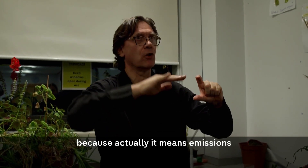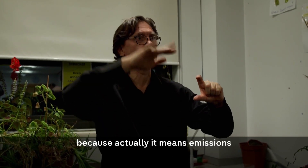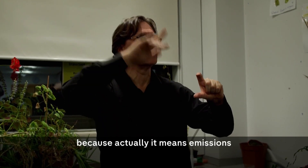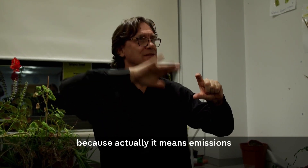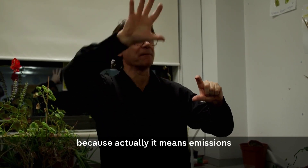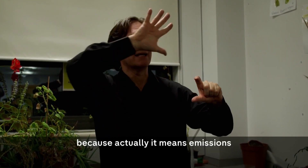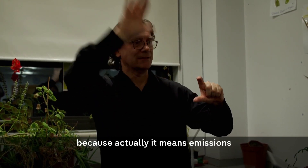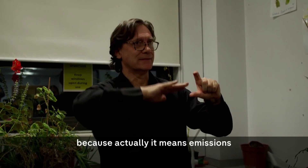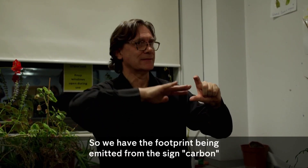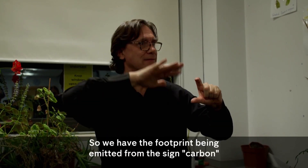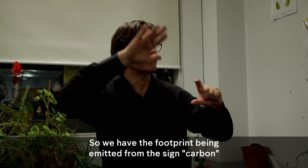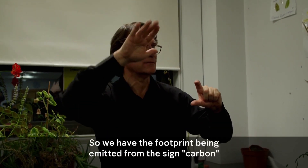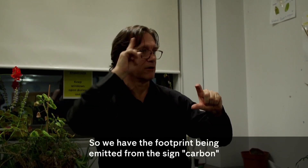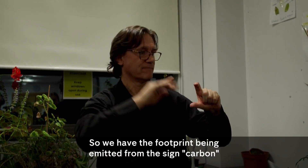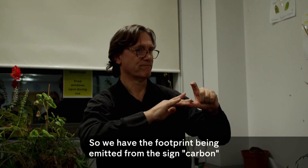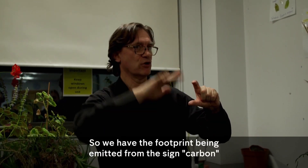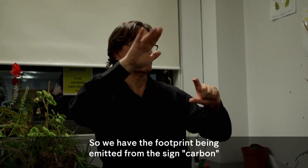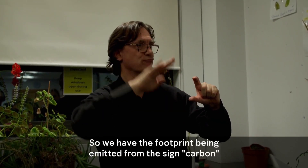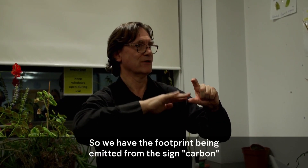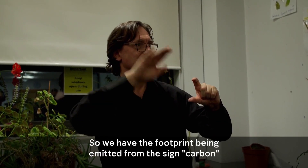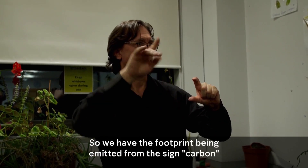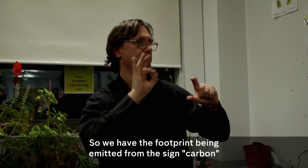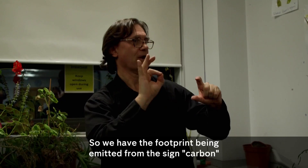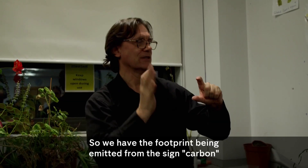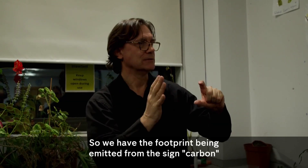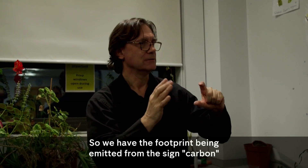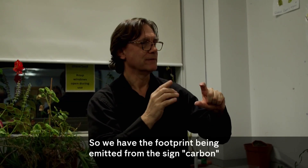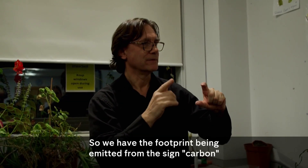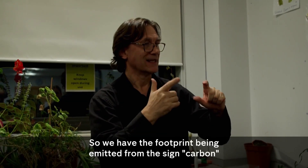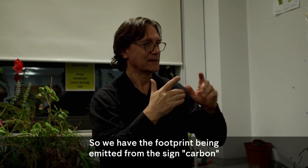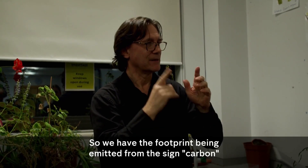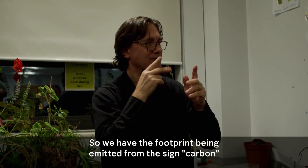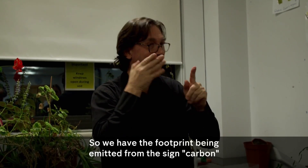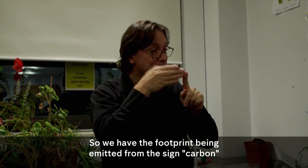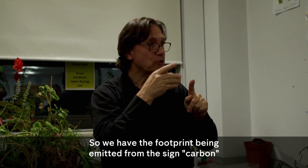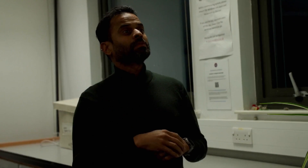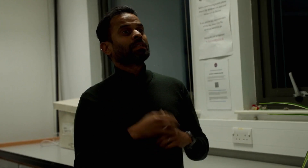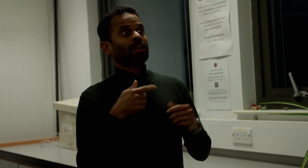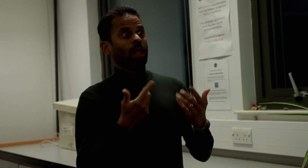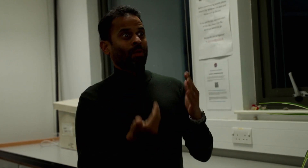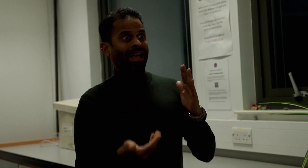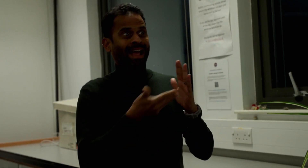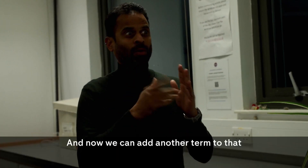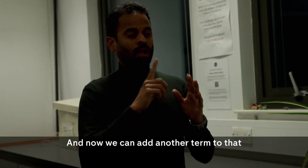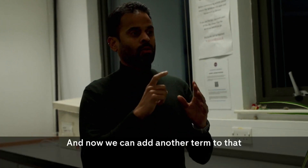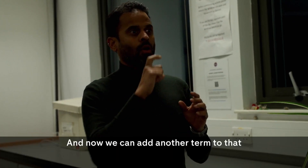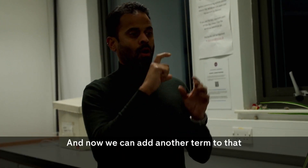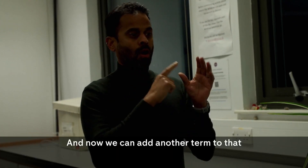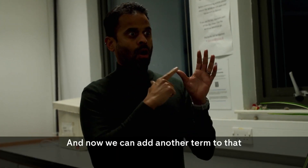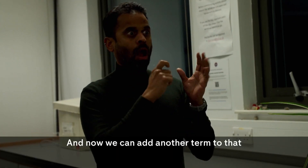it means emissions. So we have the footprint being emitted from the sign carbon. And now we can add another term